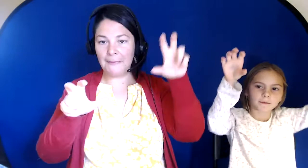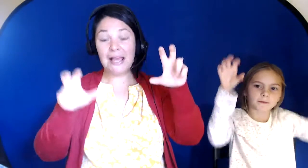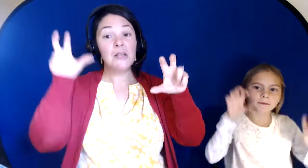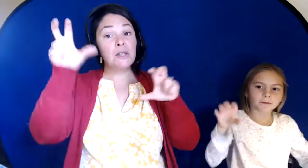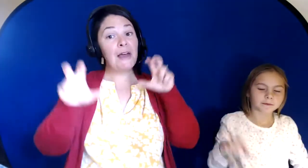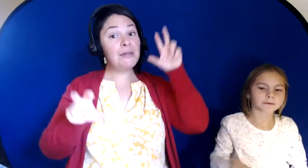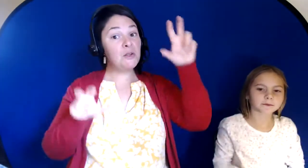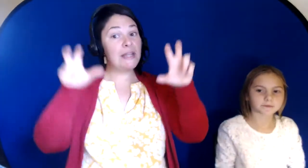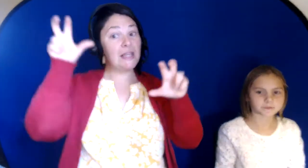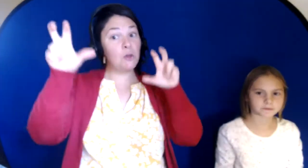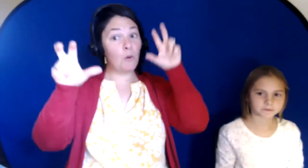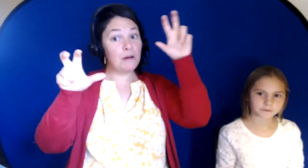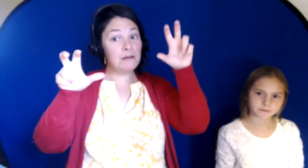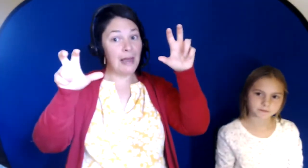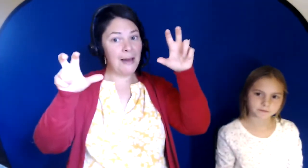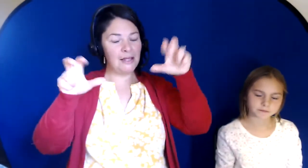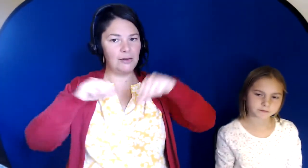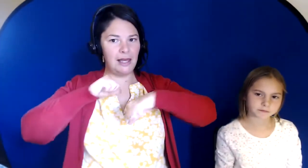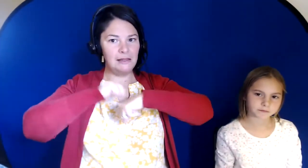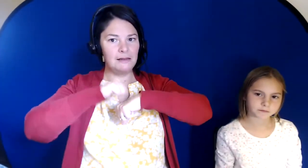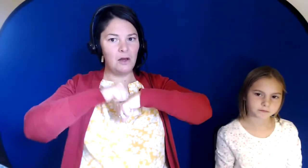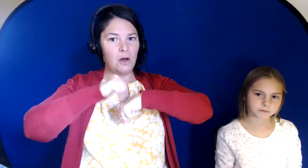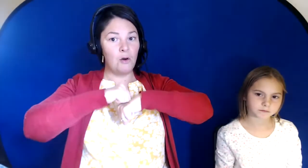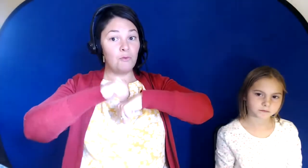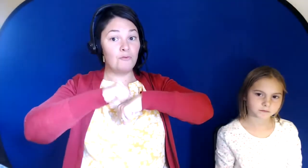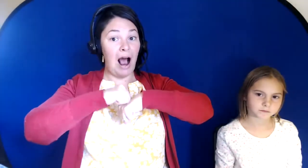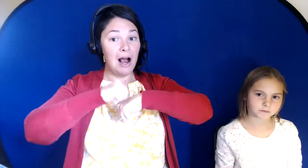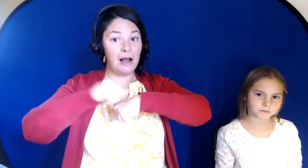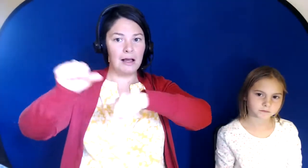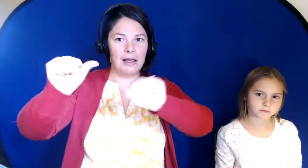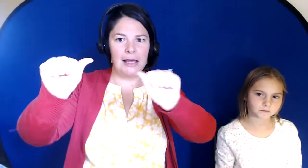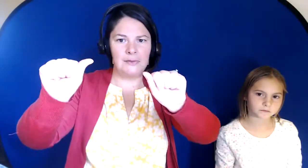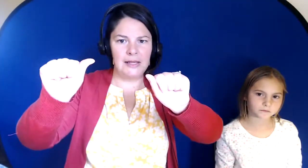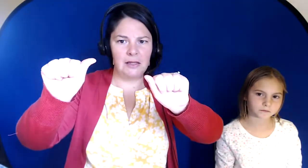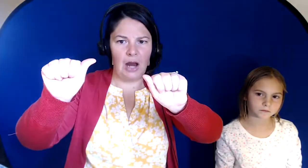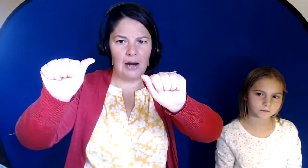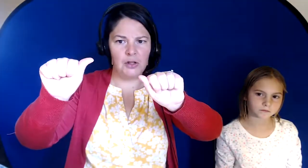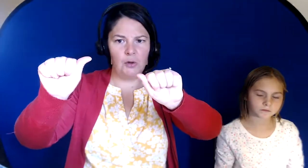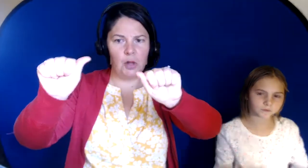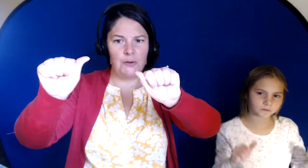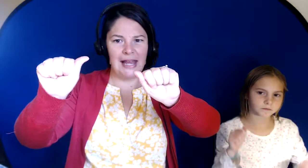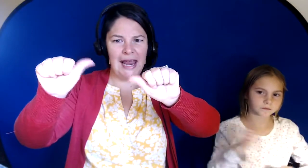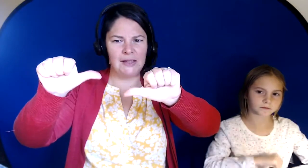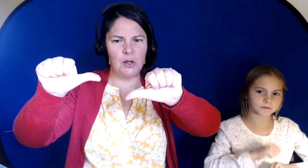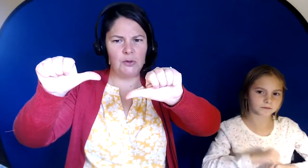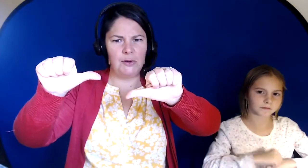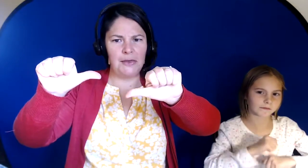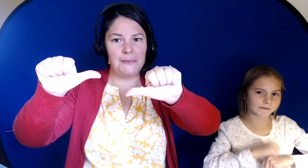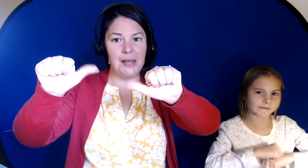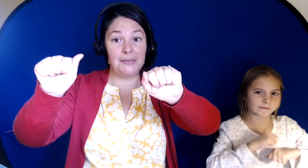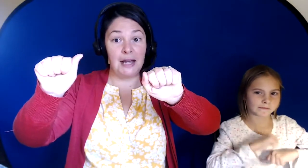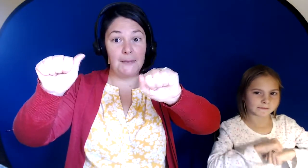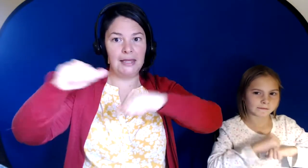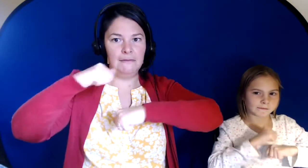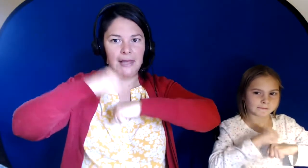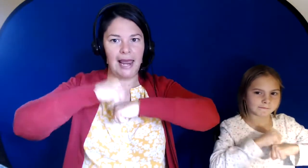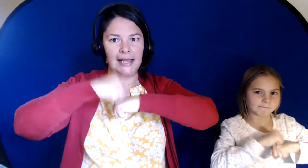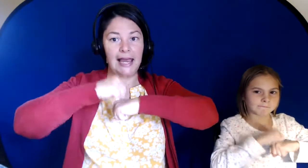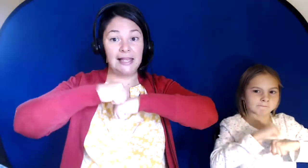So if I was doing indoors, I might do this. Rock is with our two closed A hands. Don't do the thumbs up. Tuck them in and hit